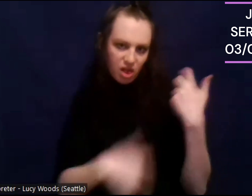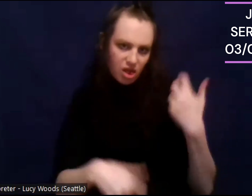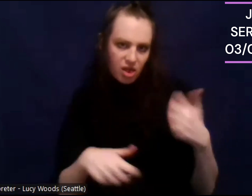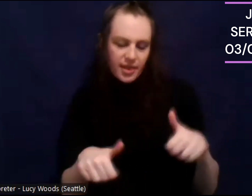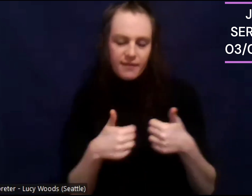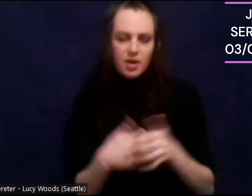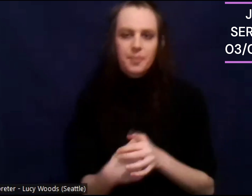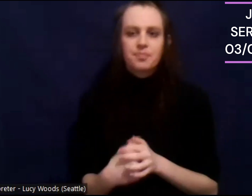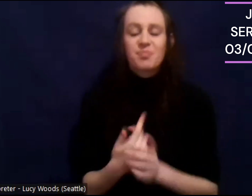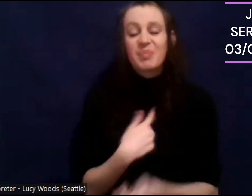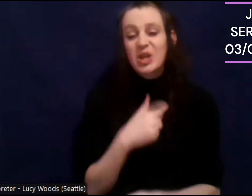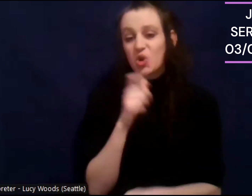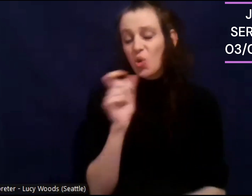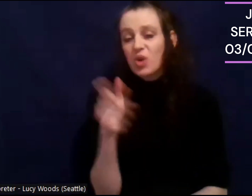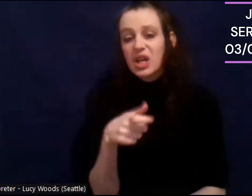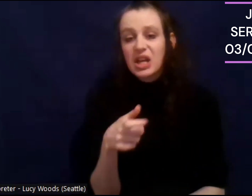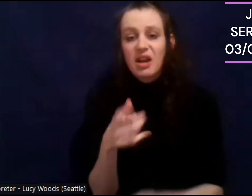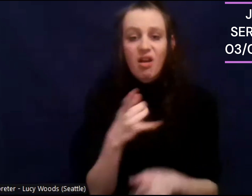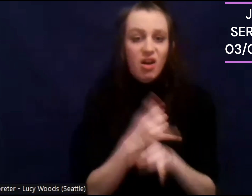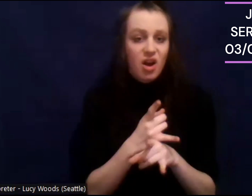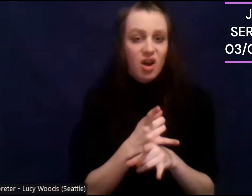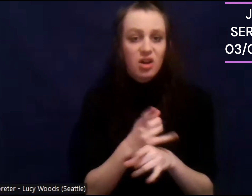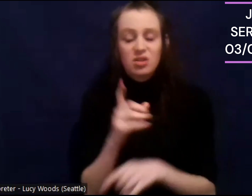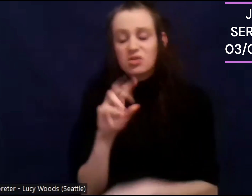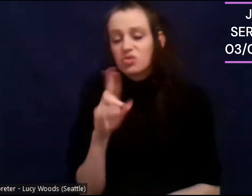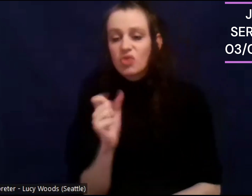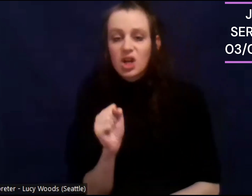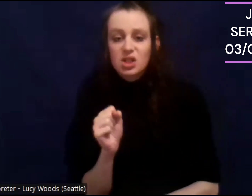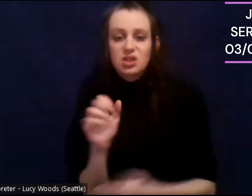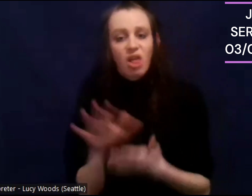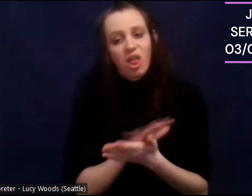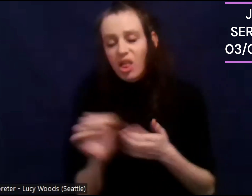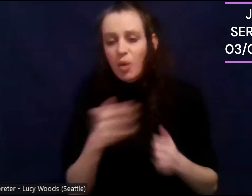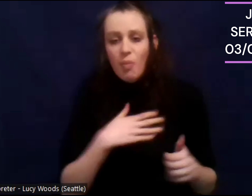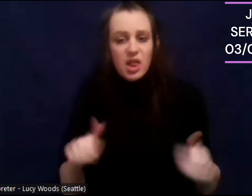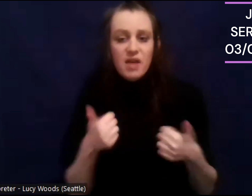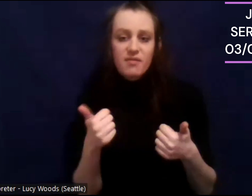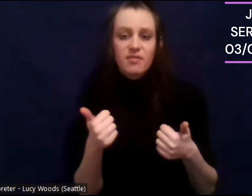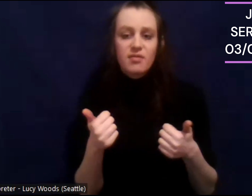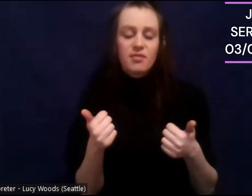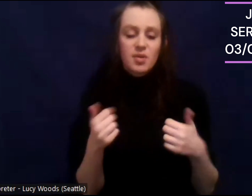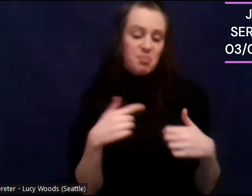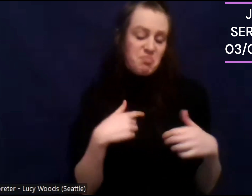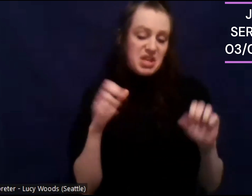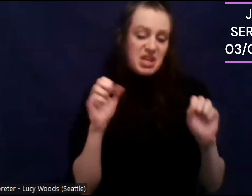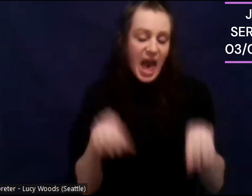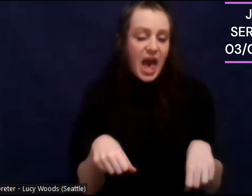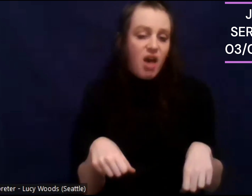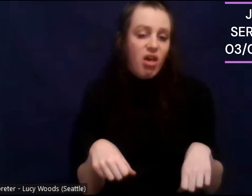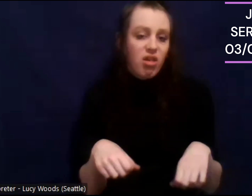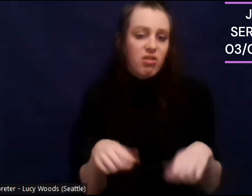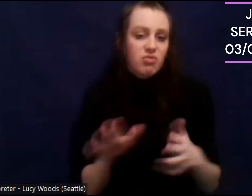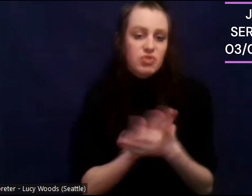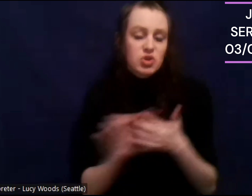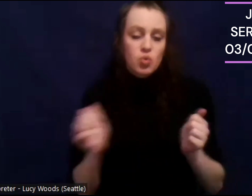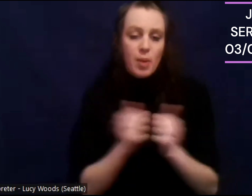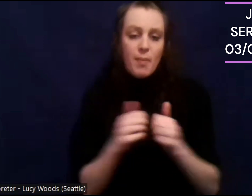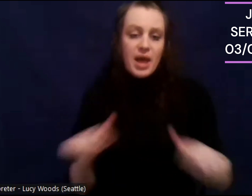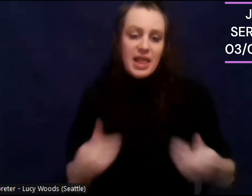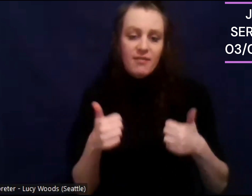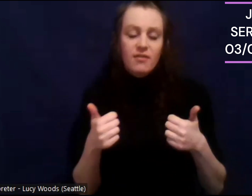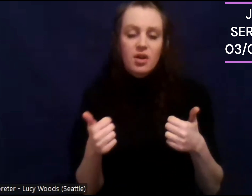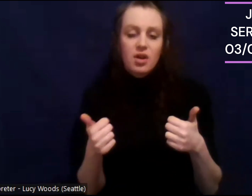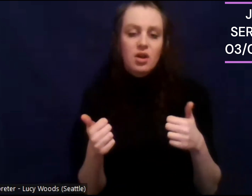to have a drink or a drug in my body today to absolutely destroy my life if I'm not actively working this program.